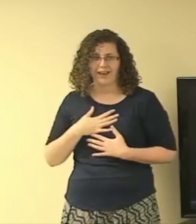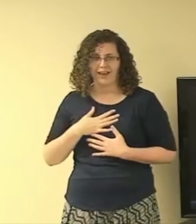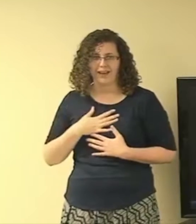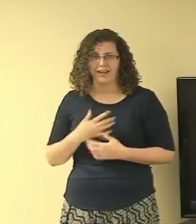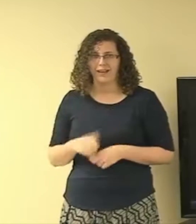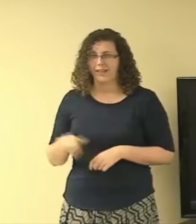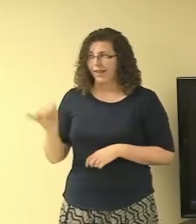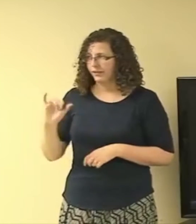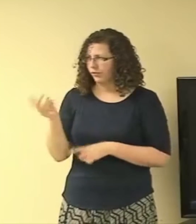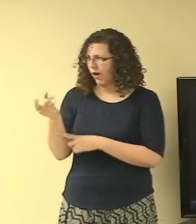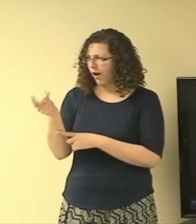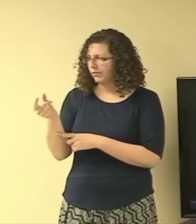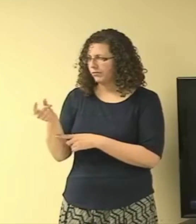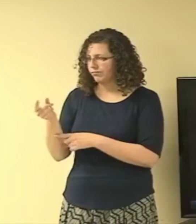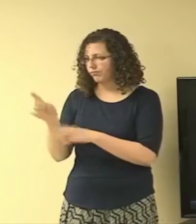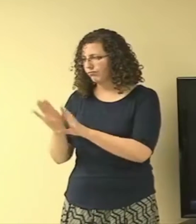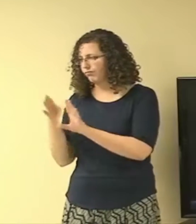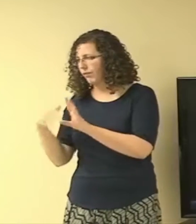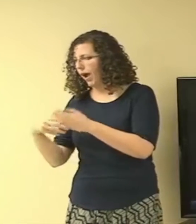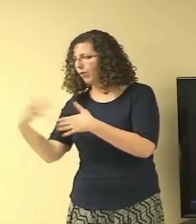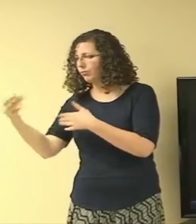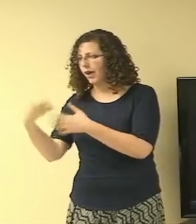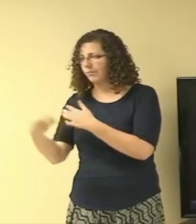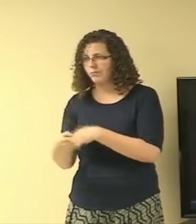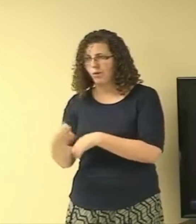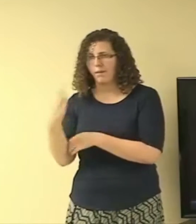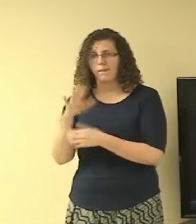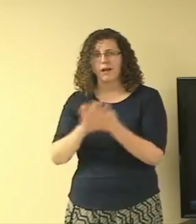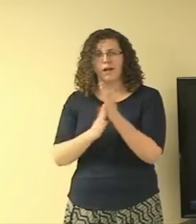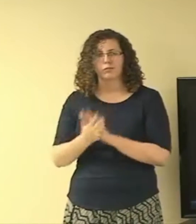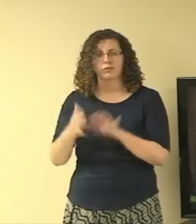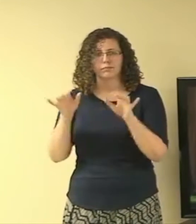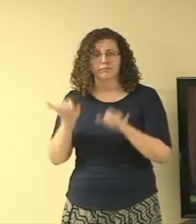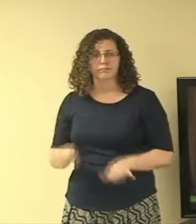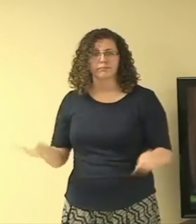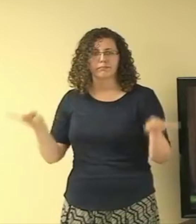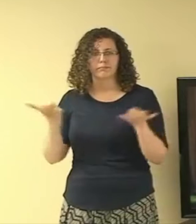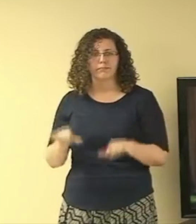dogs out in the morning when you get up, you know? It becomes part of the rhythm of your life.